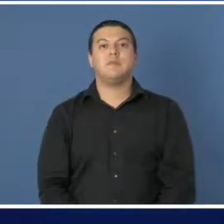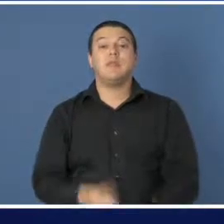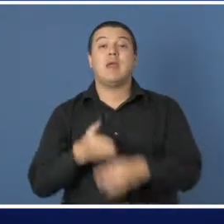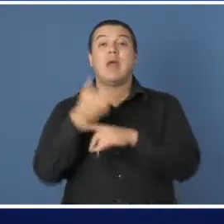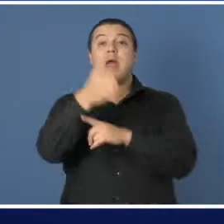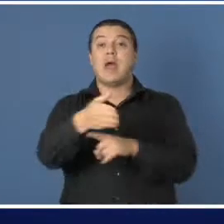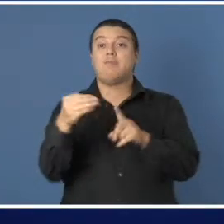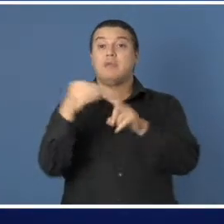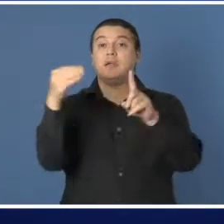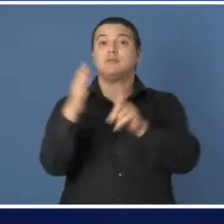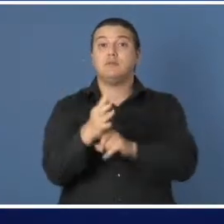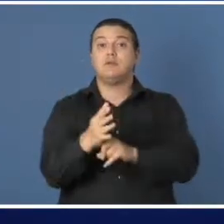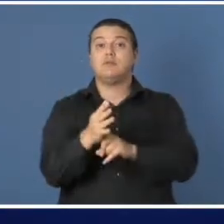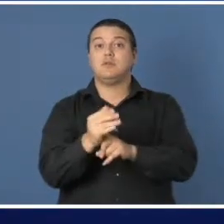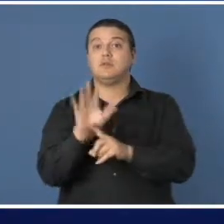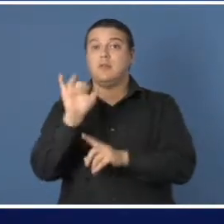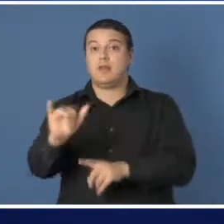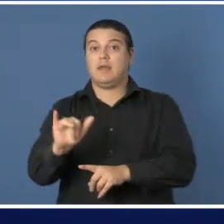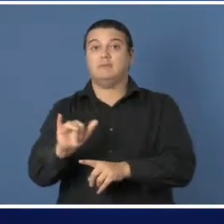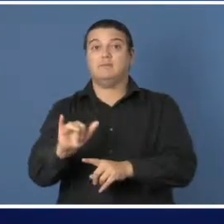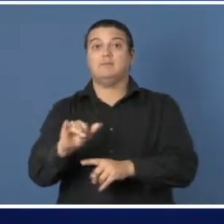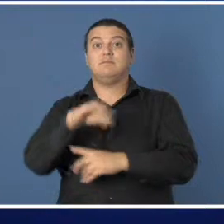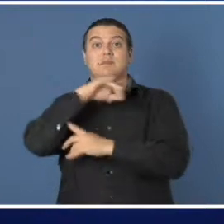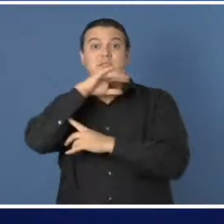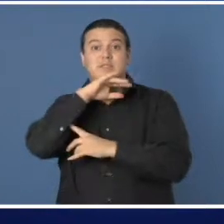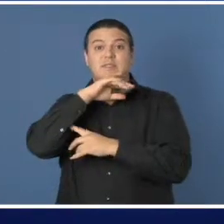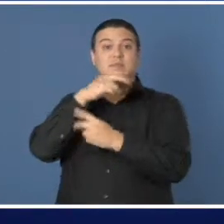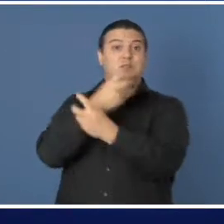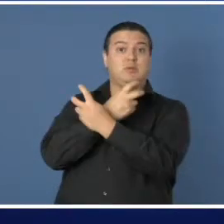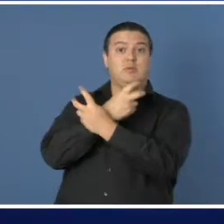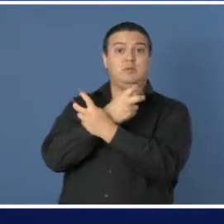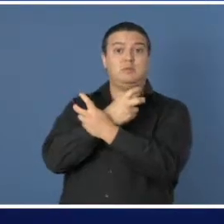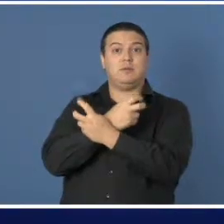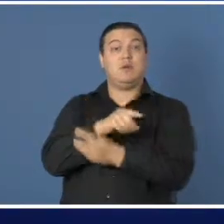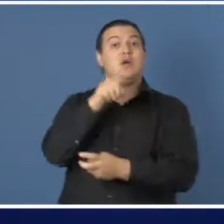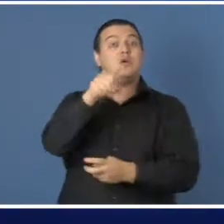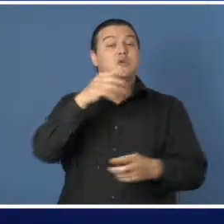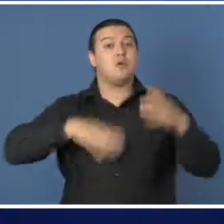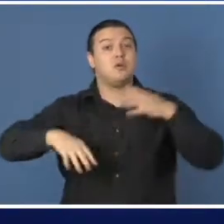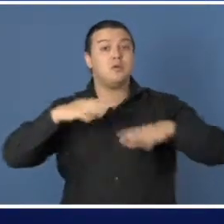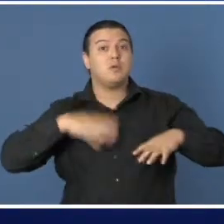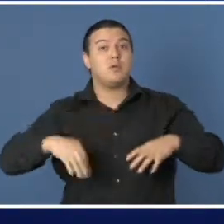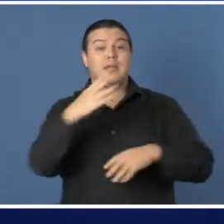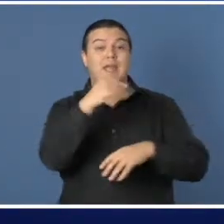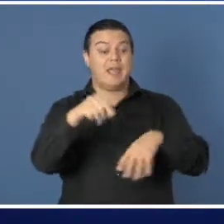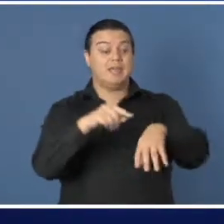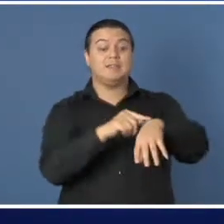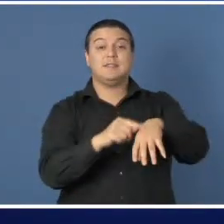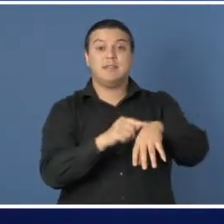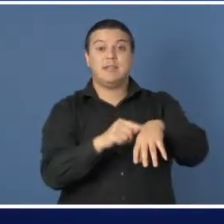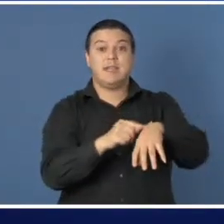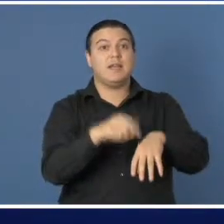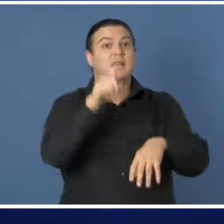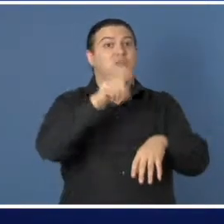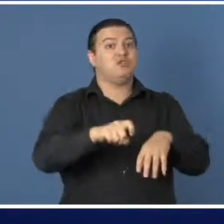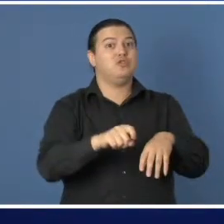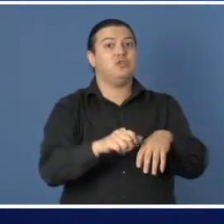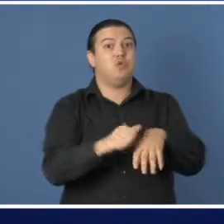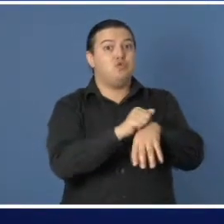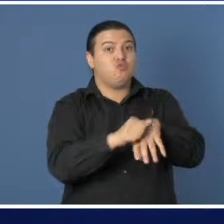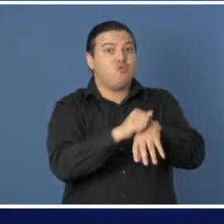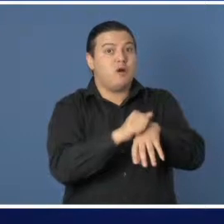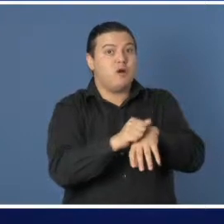After exposure to botulinum toxin, clothing and skin should be washed